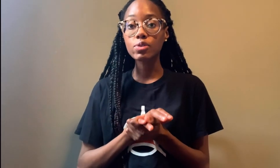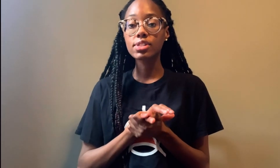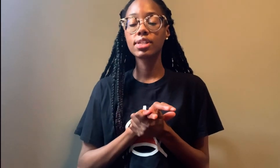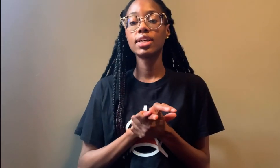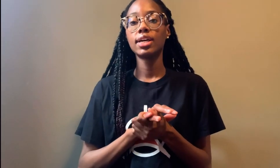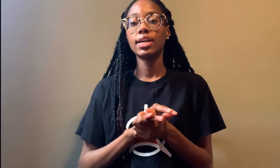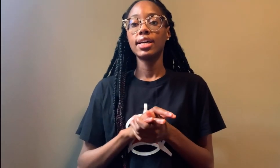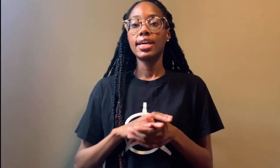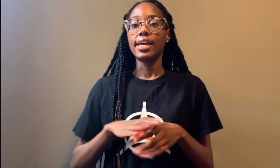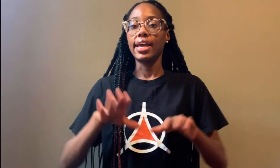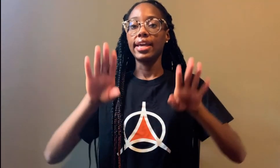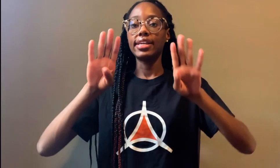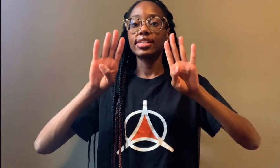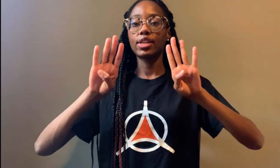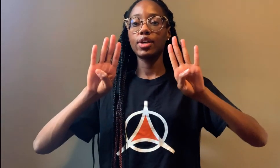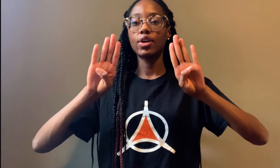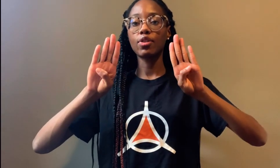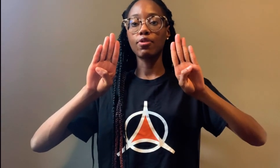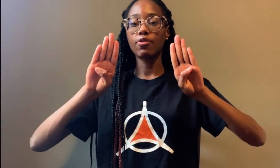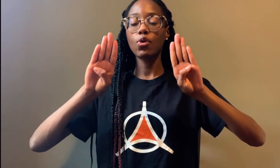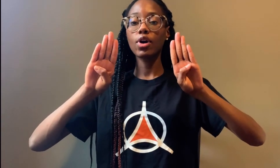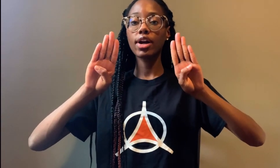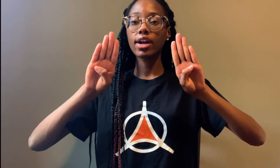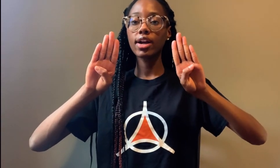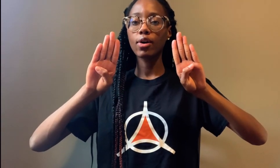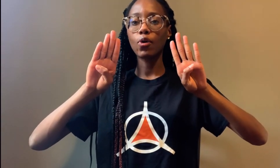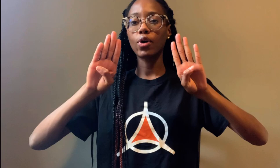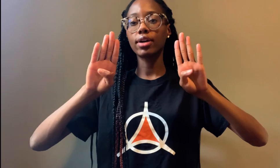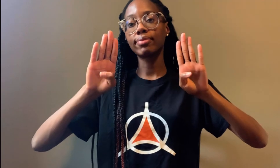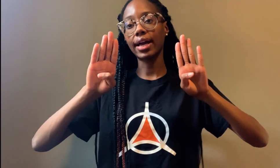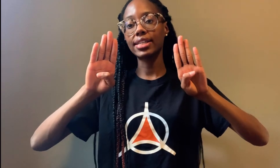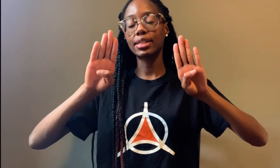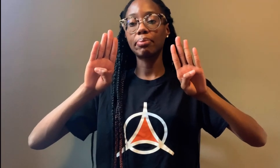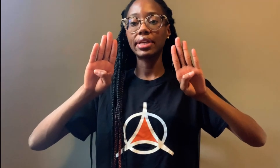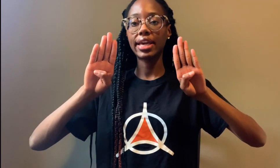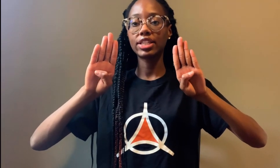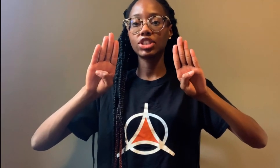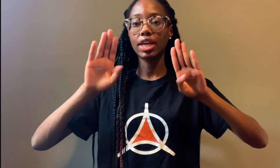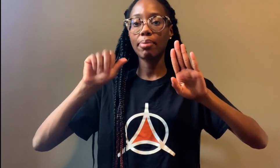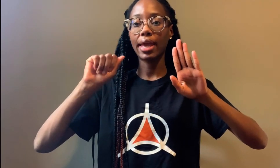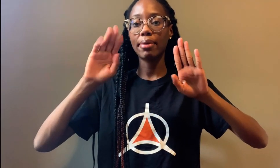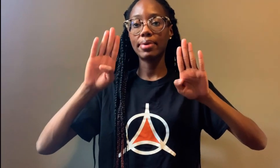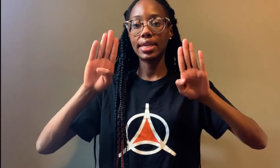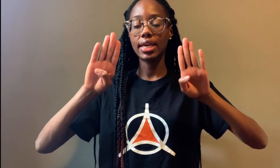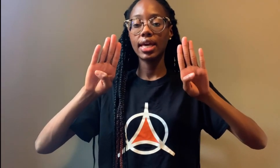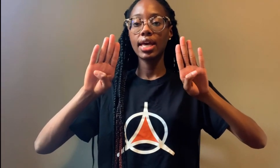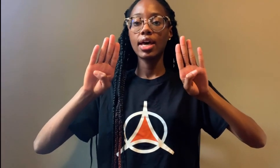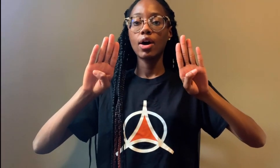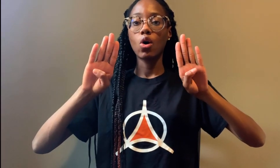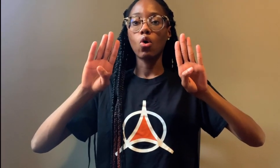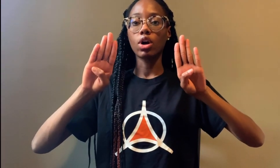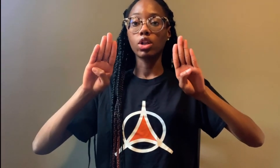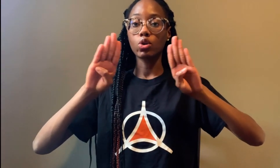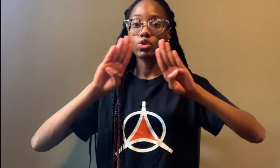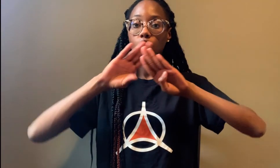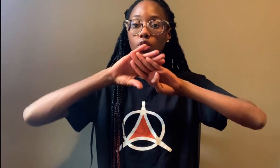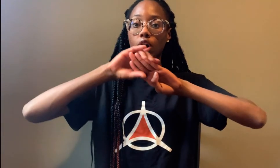Levels is the four, or I guess the B hand shape, A, B, or a closed four, all